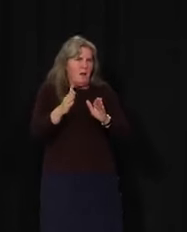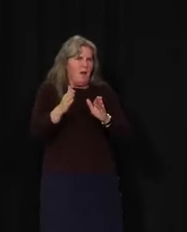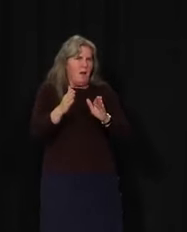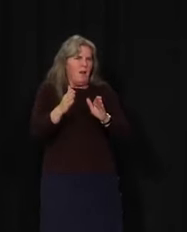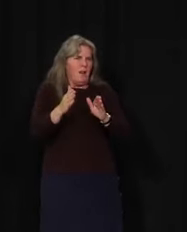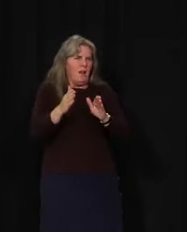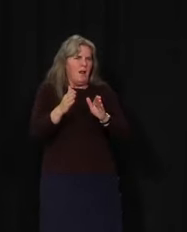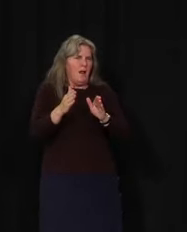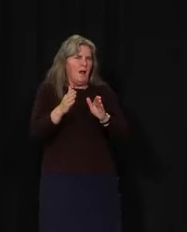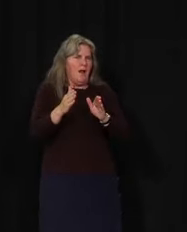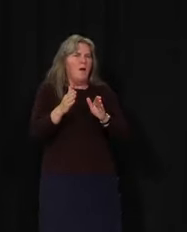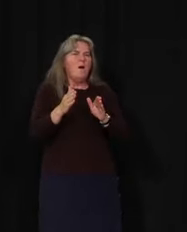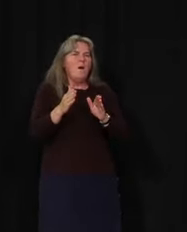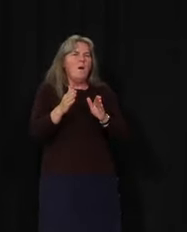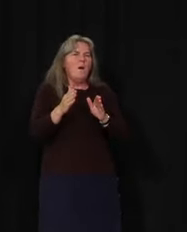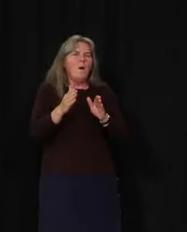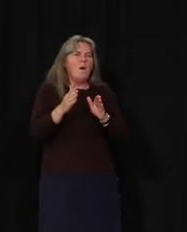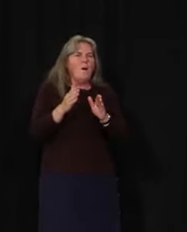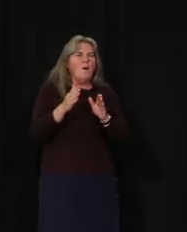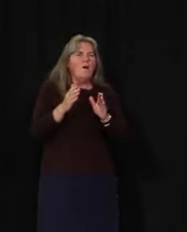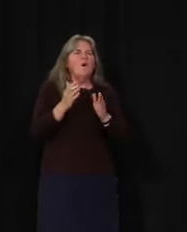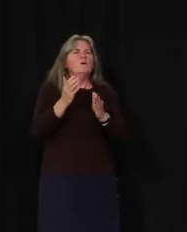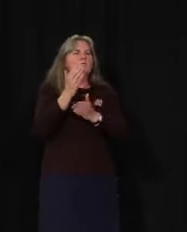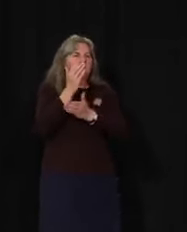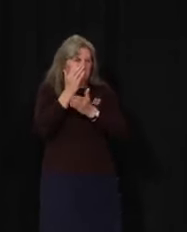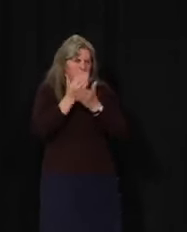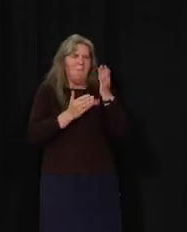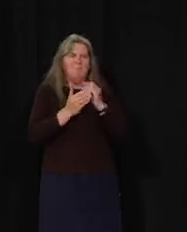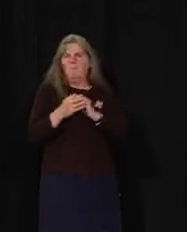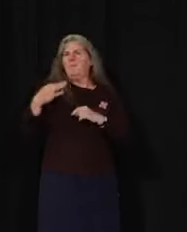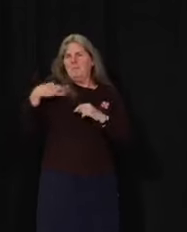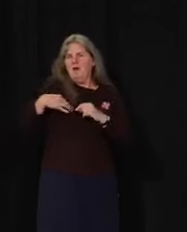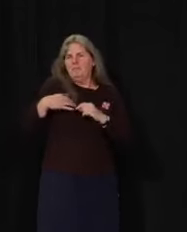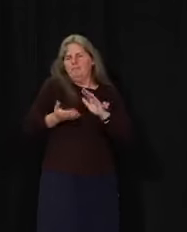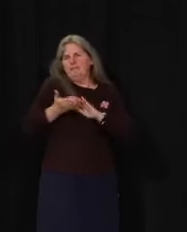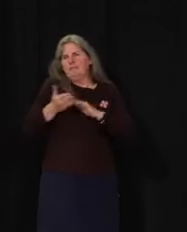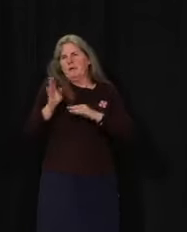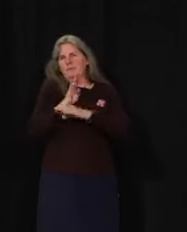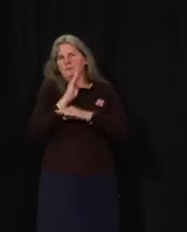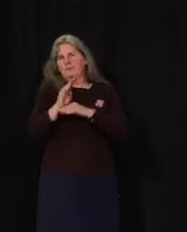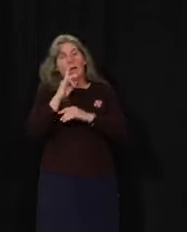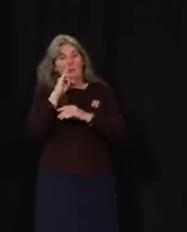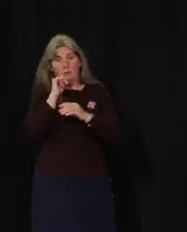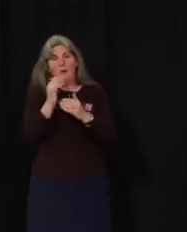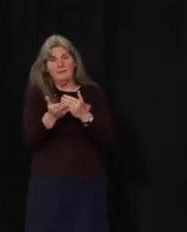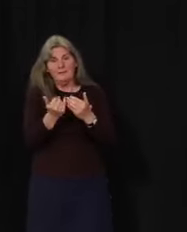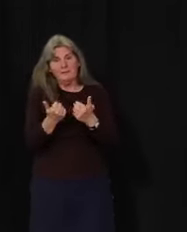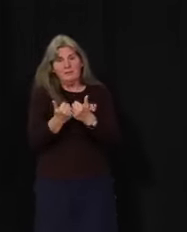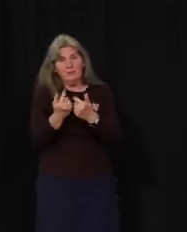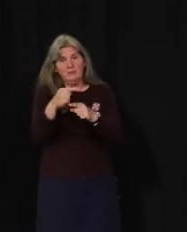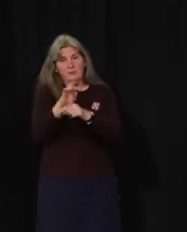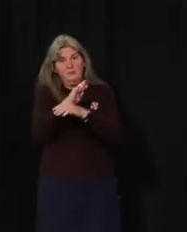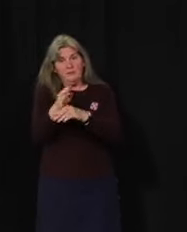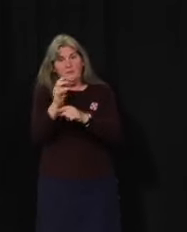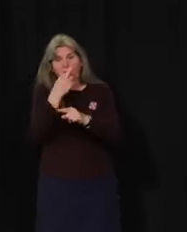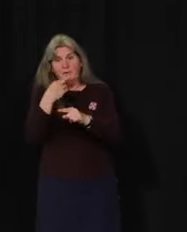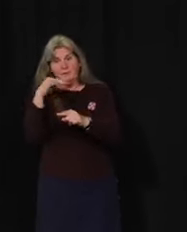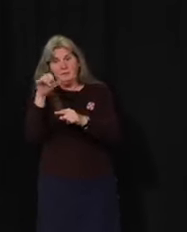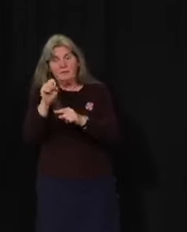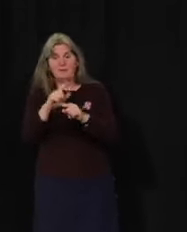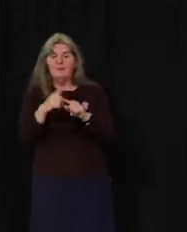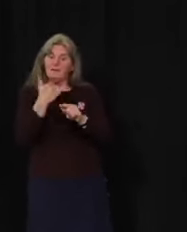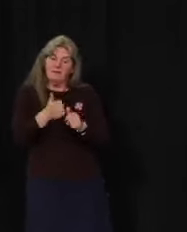to realize some potential for profitability, recognizing that this is very challenging, but at the same time sticking to that bottom